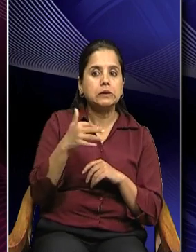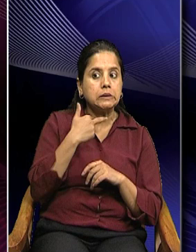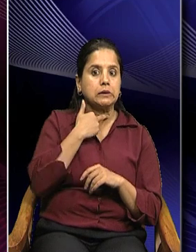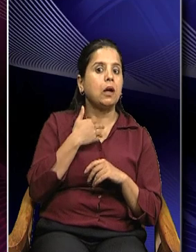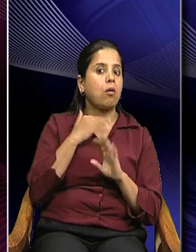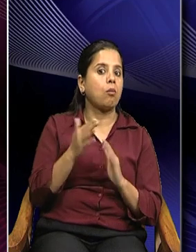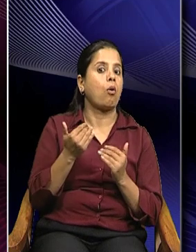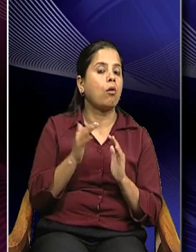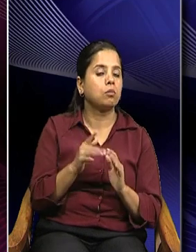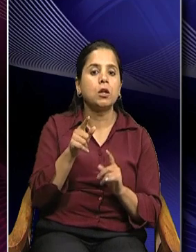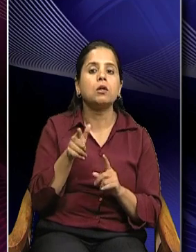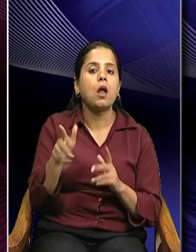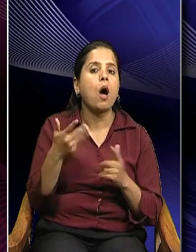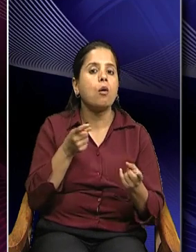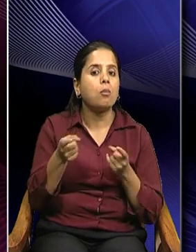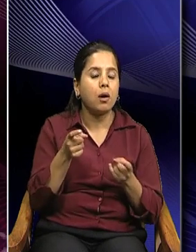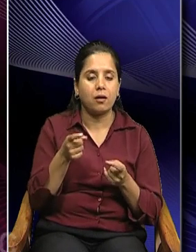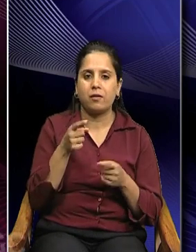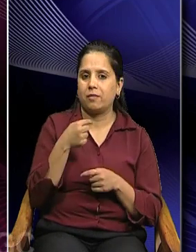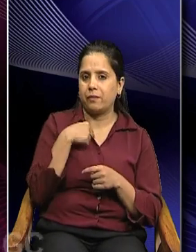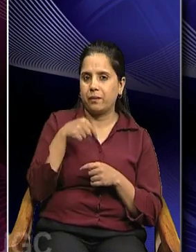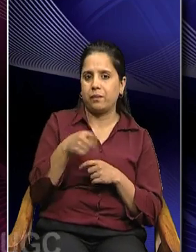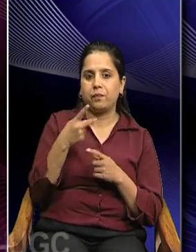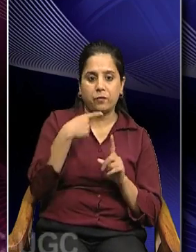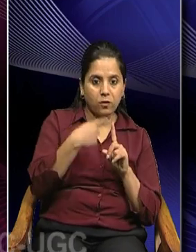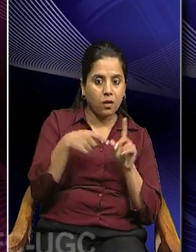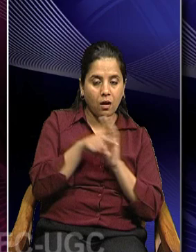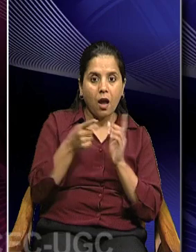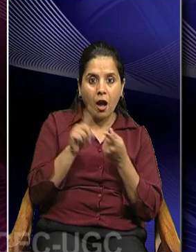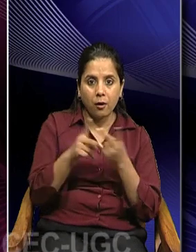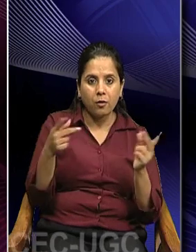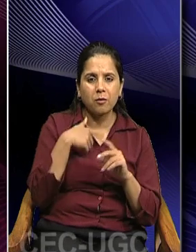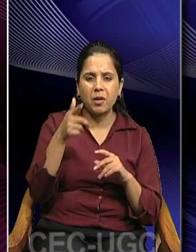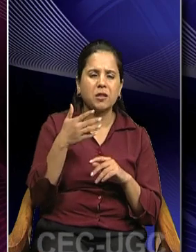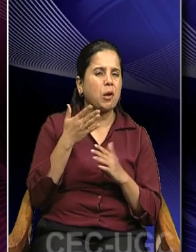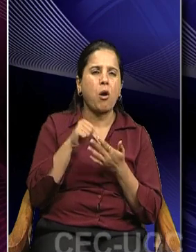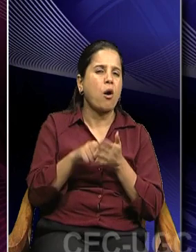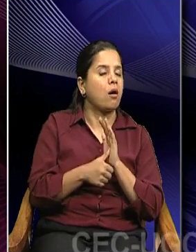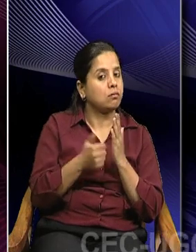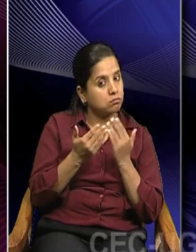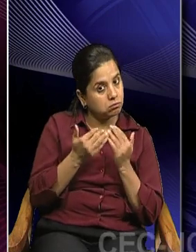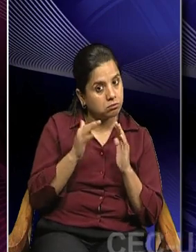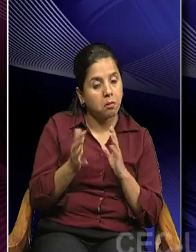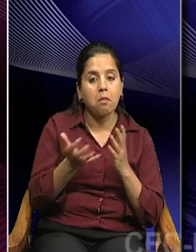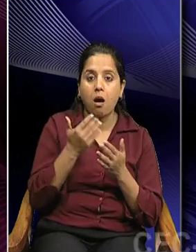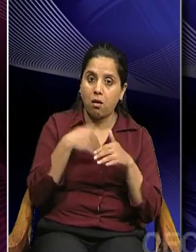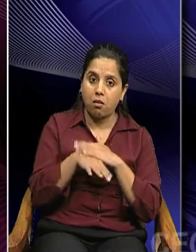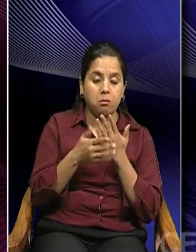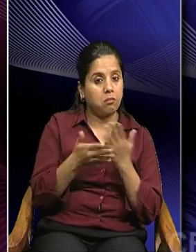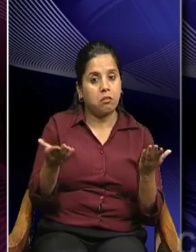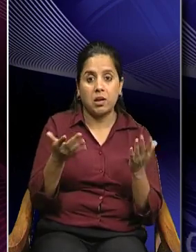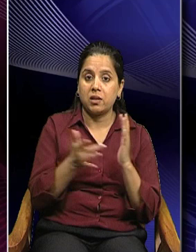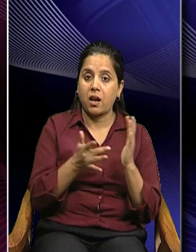us. So these paradoxes we can't deny in today's world of marketing. Of course the technology is a